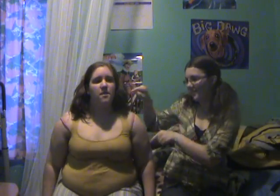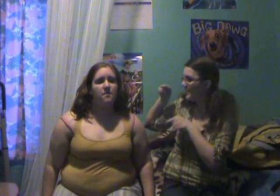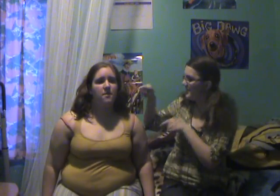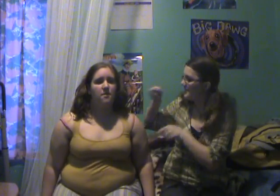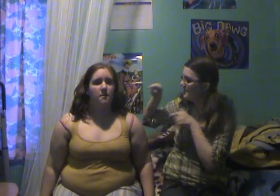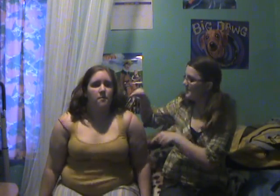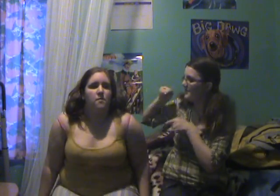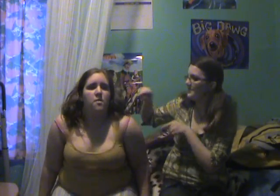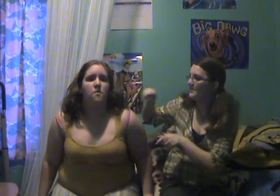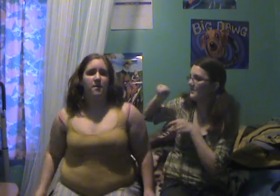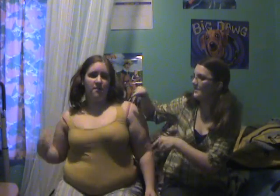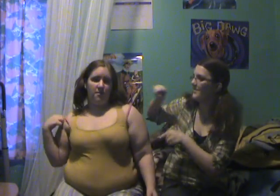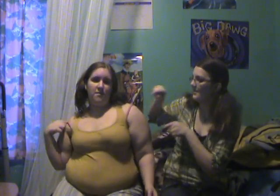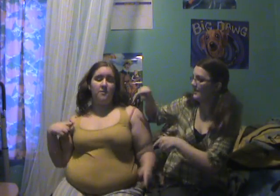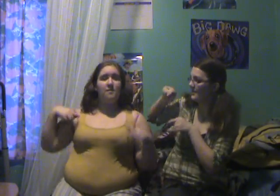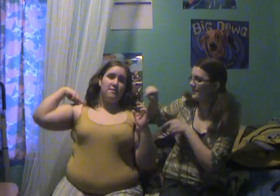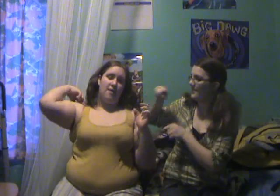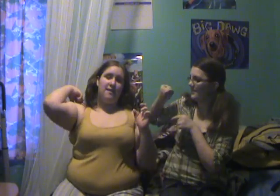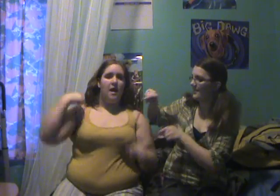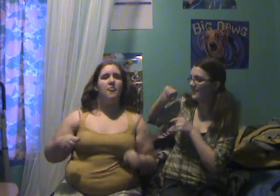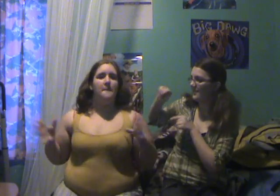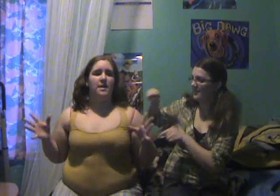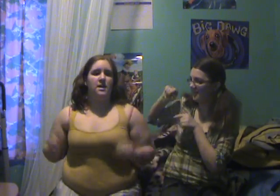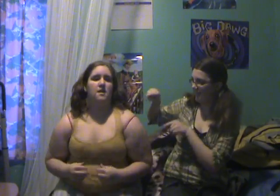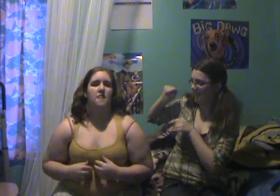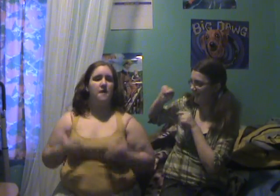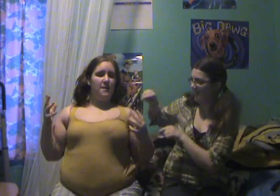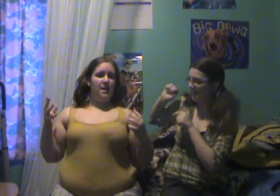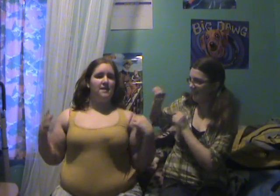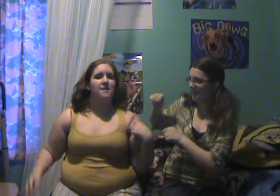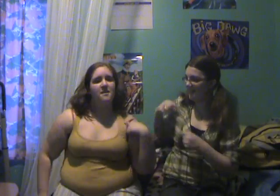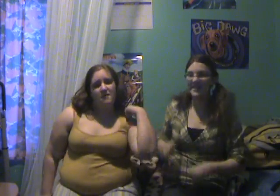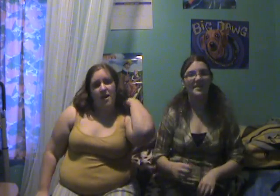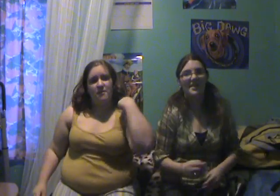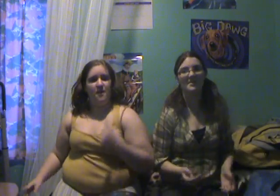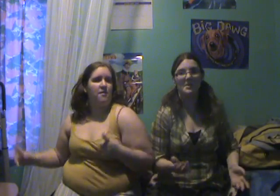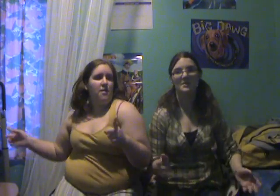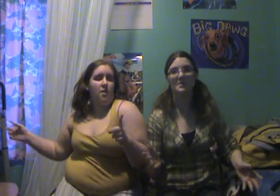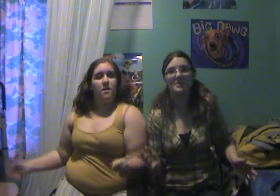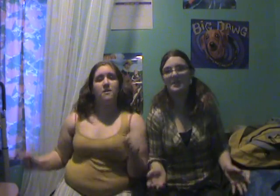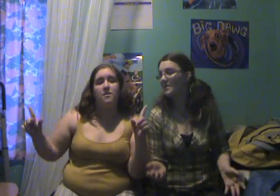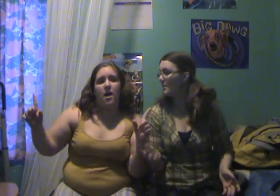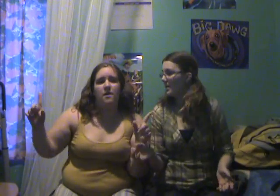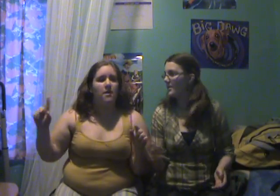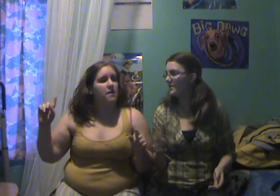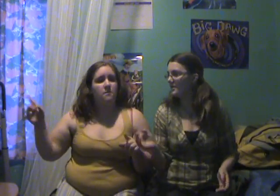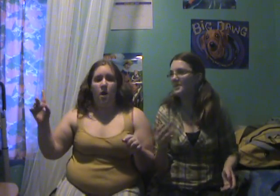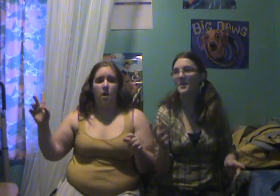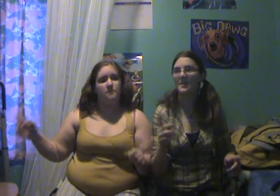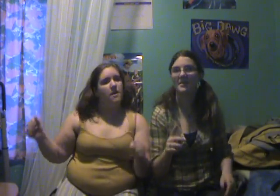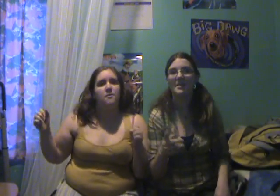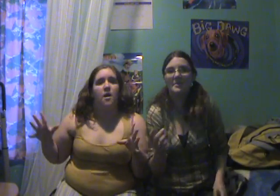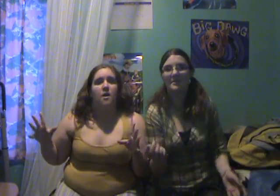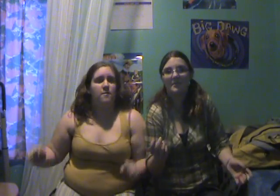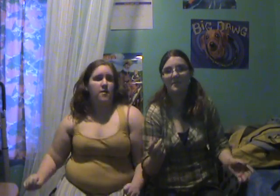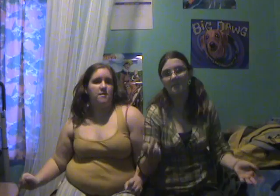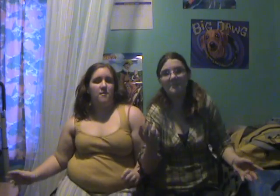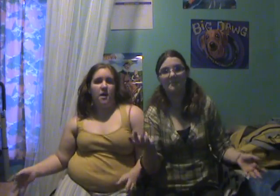Don't be sad to move, can you feel the beat, the beat, the beat? You can't tell me what is wrong, cause now it's time